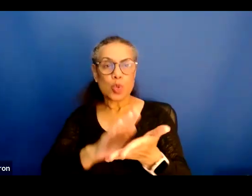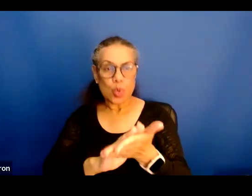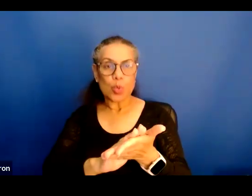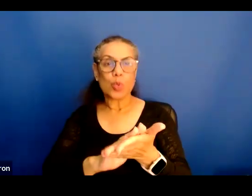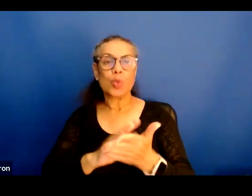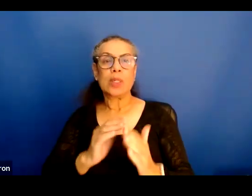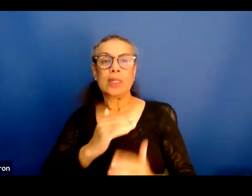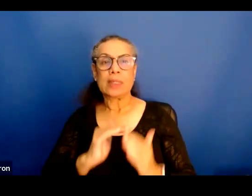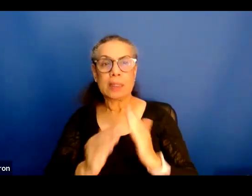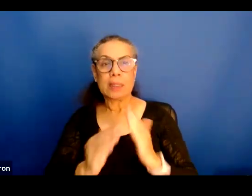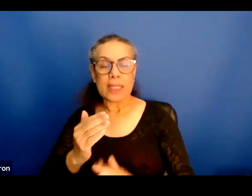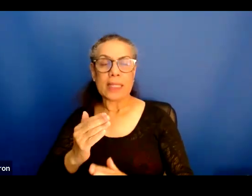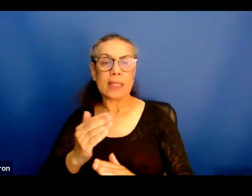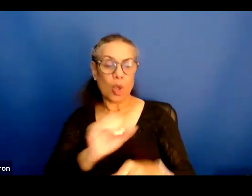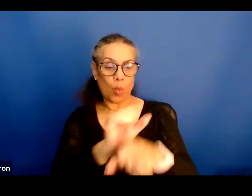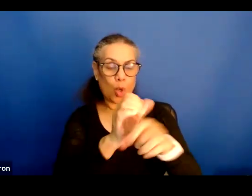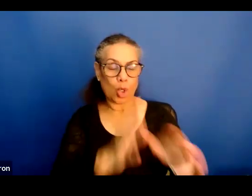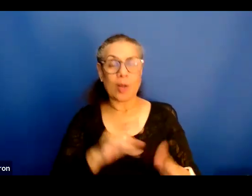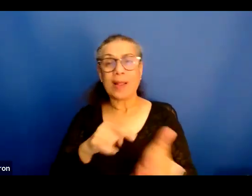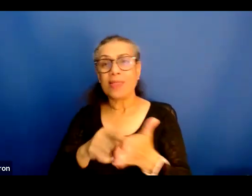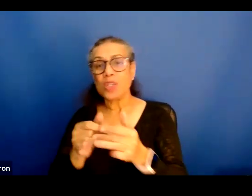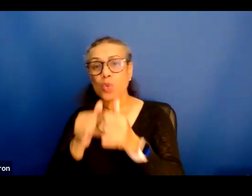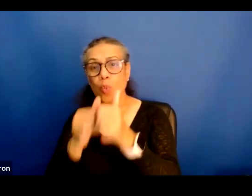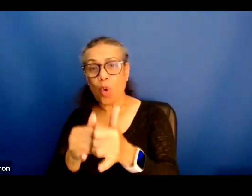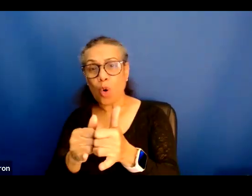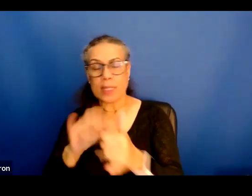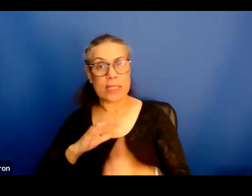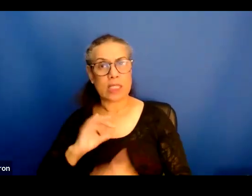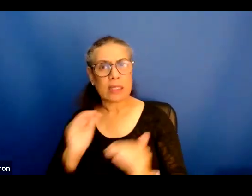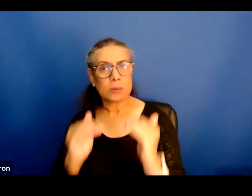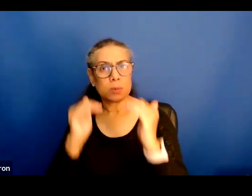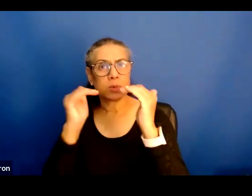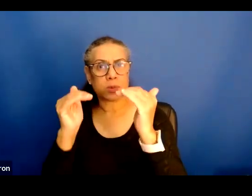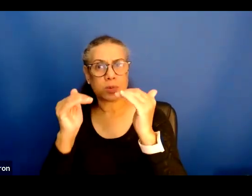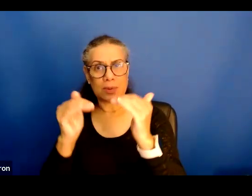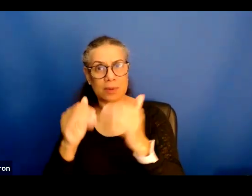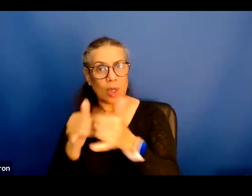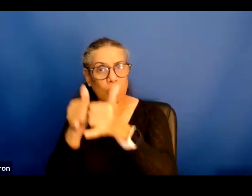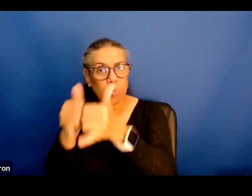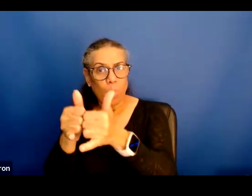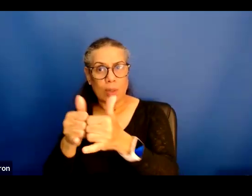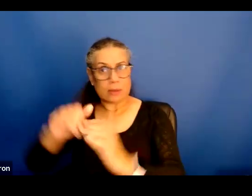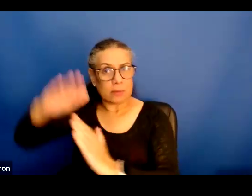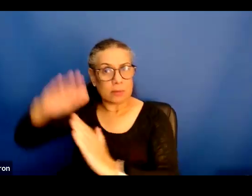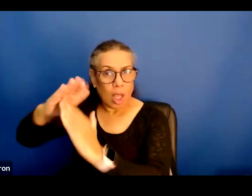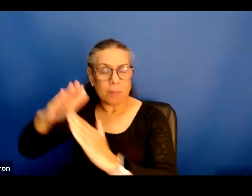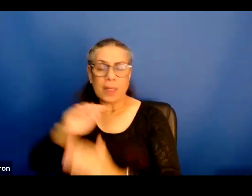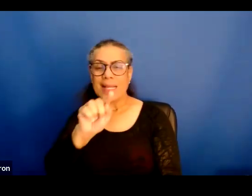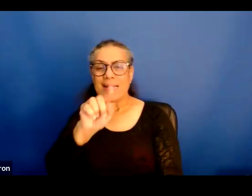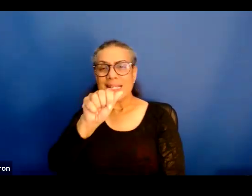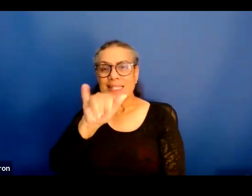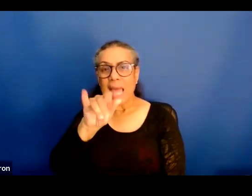actually a really big deal. It's also an award that's very prestigious, like in the city. And Taylor has